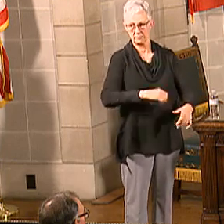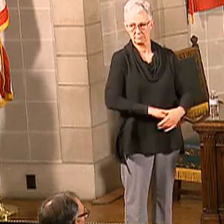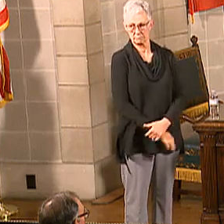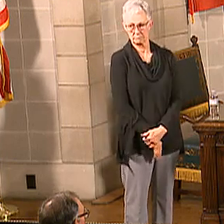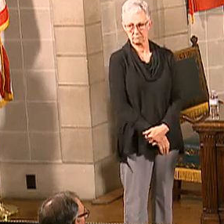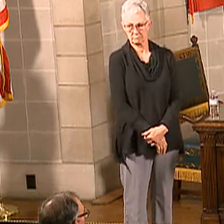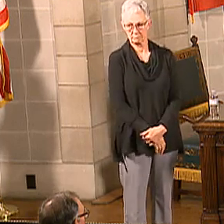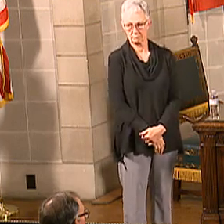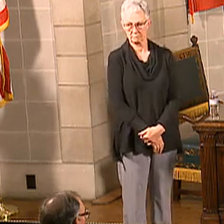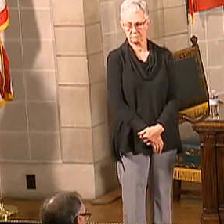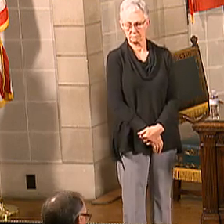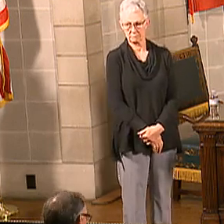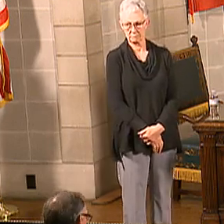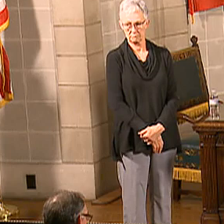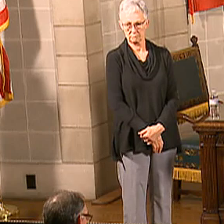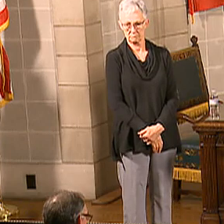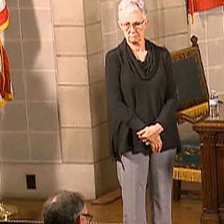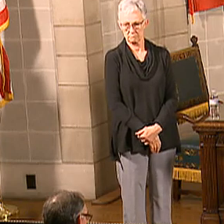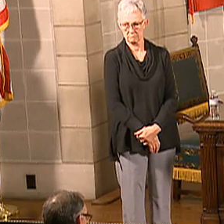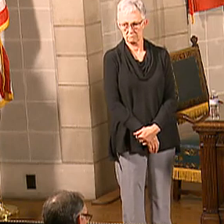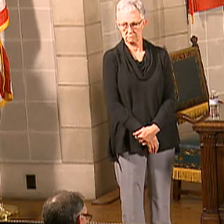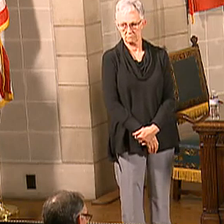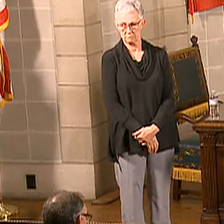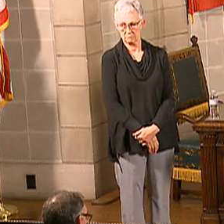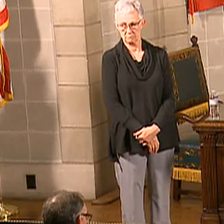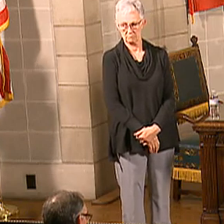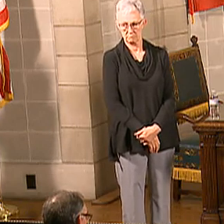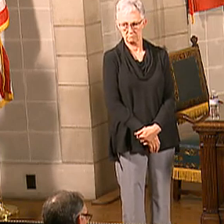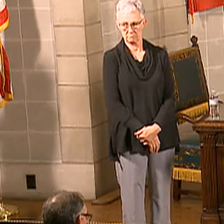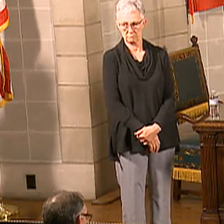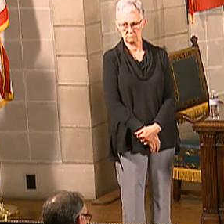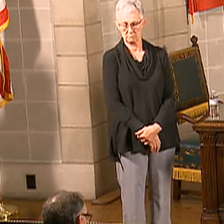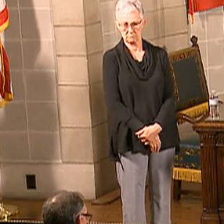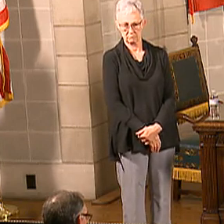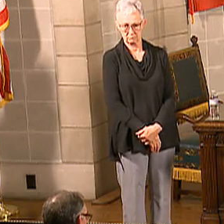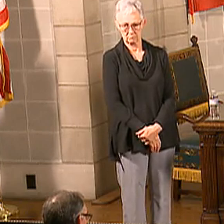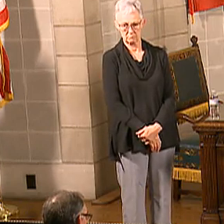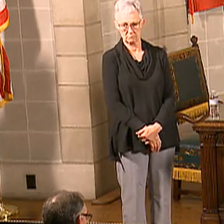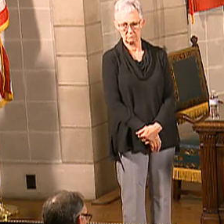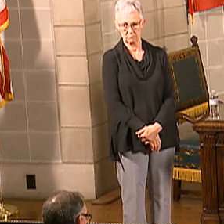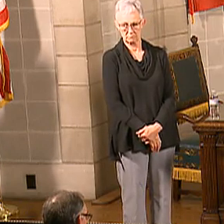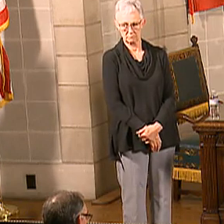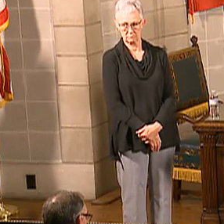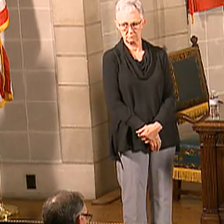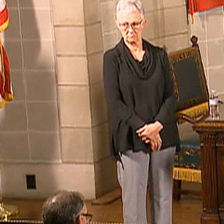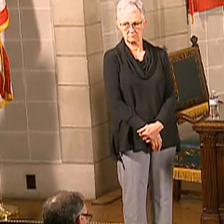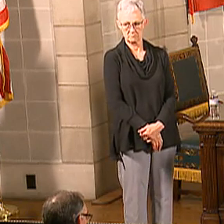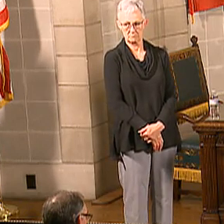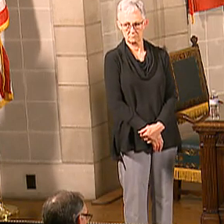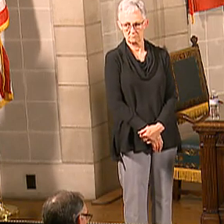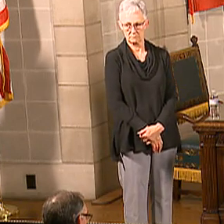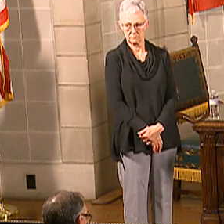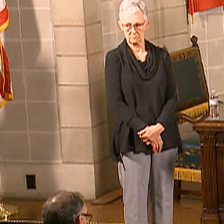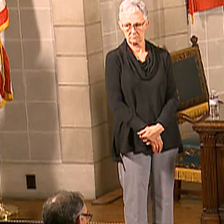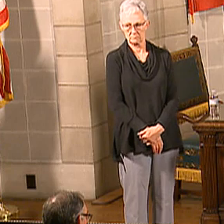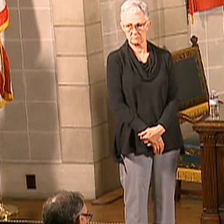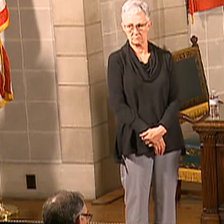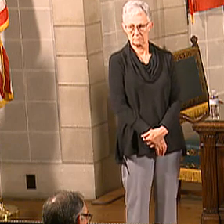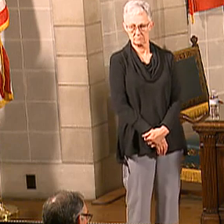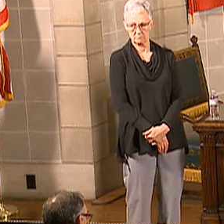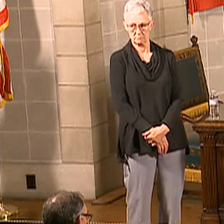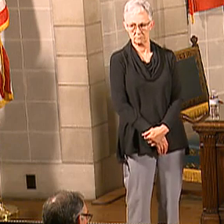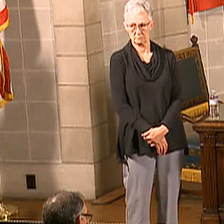Similar question along the same lines for you. The critical years for those younger students or younger kids that are learning in the third, fourth,